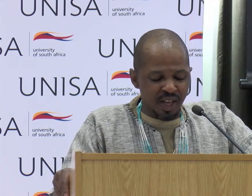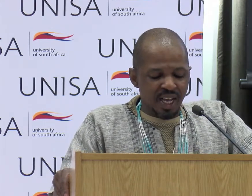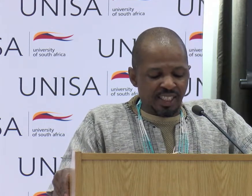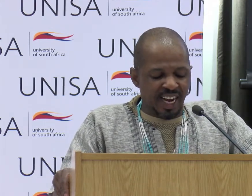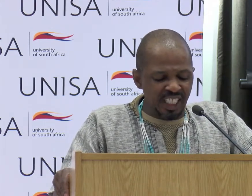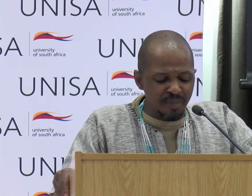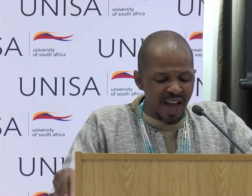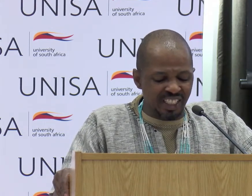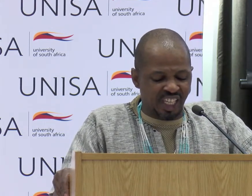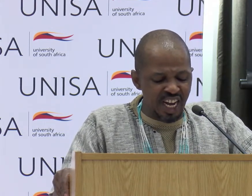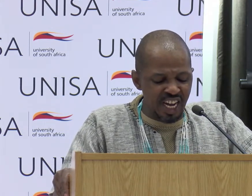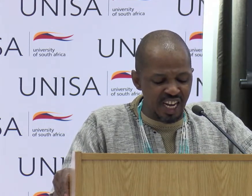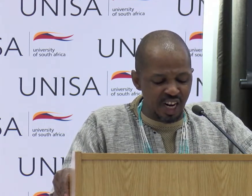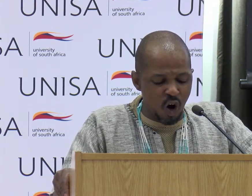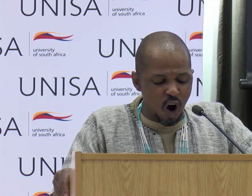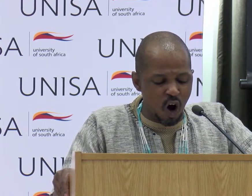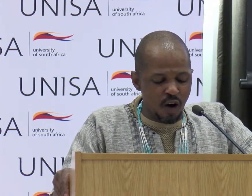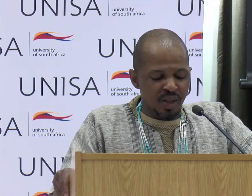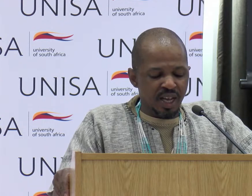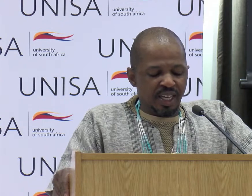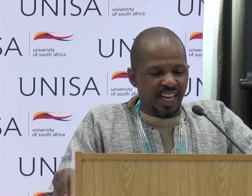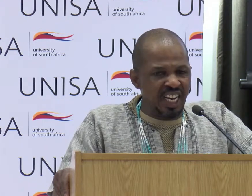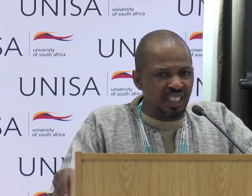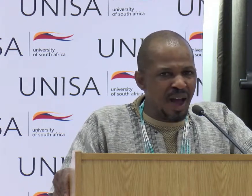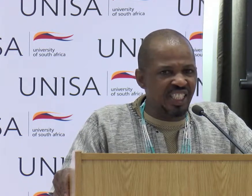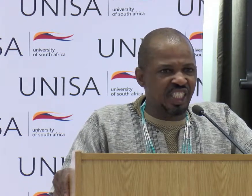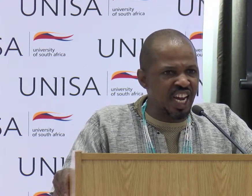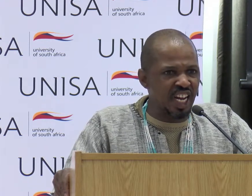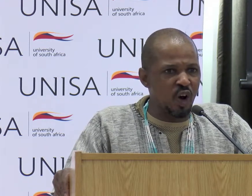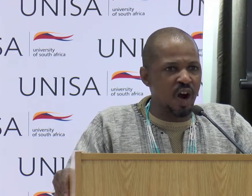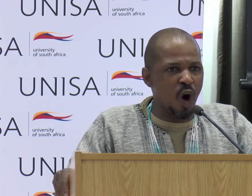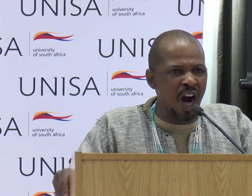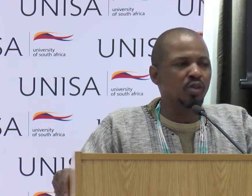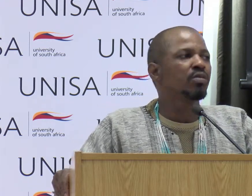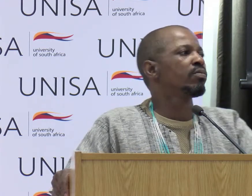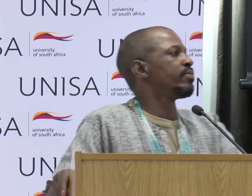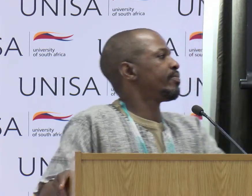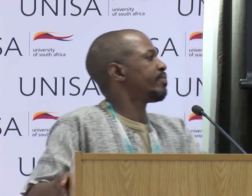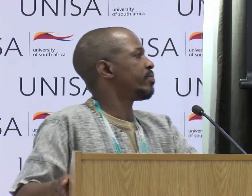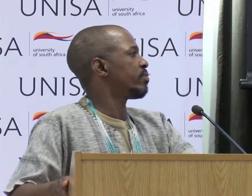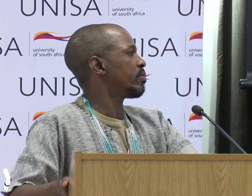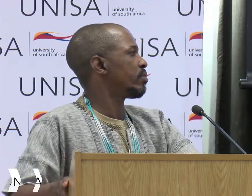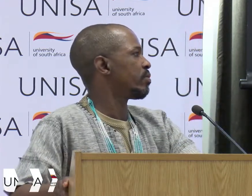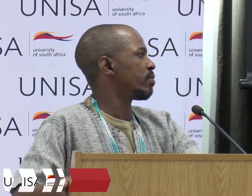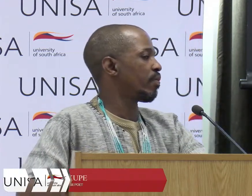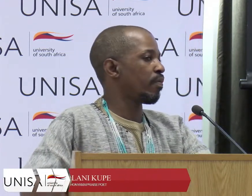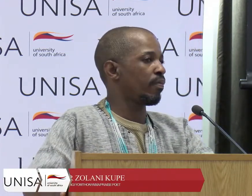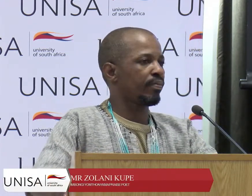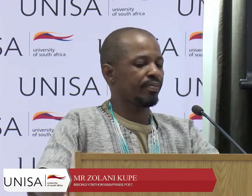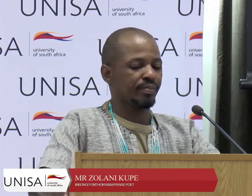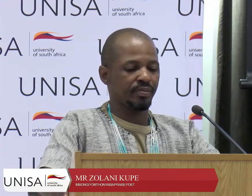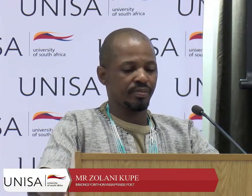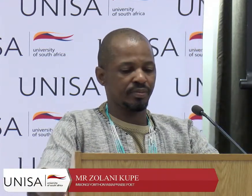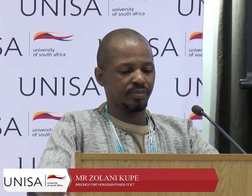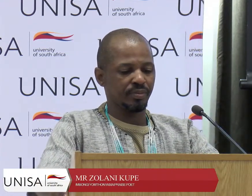ukutshona. Zenithi bentshilo, zenithi bentshilo nangoku.